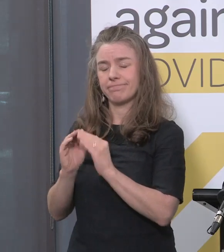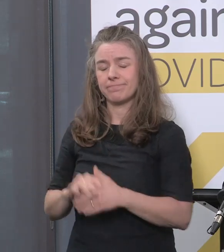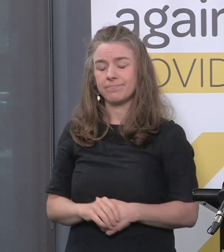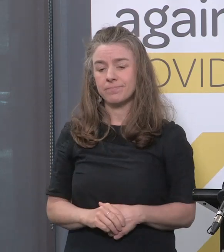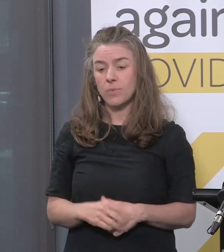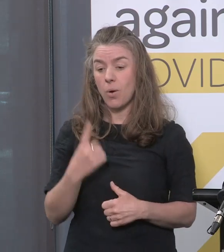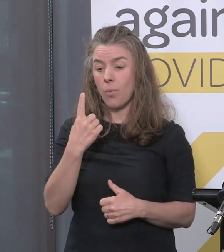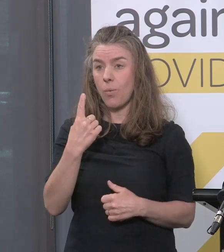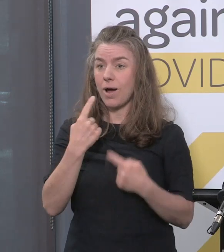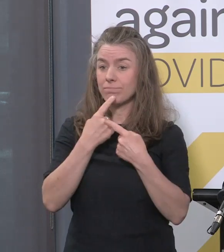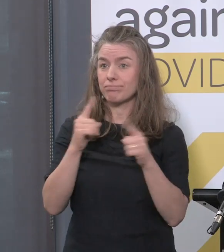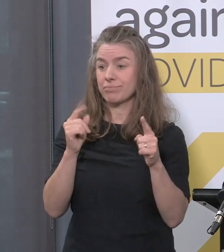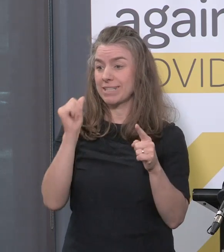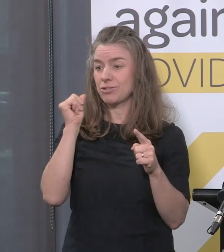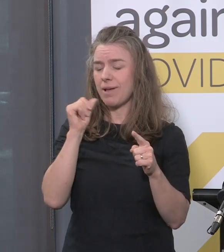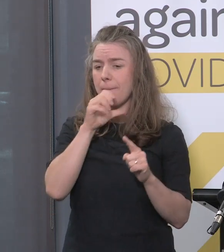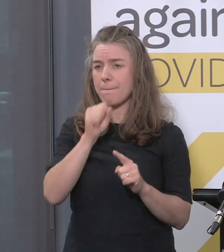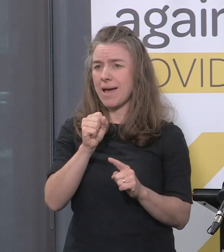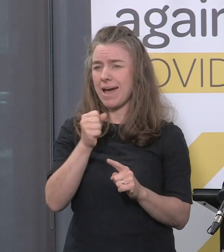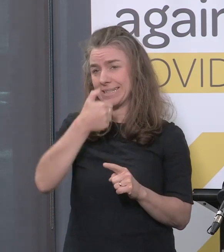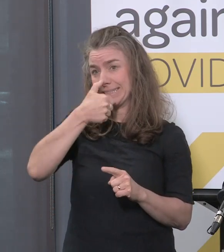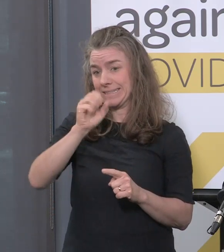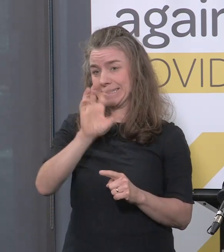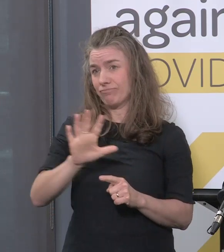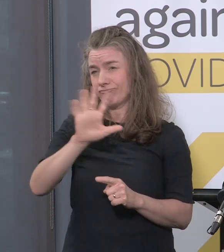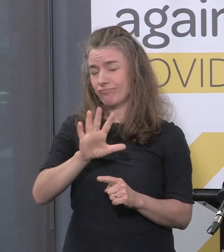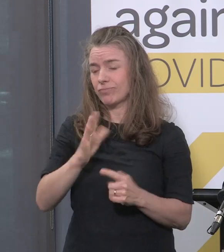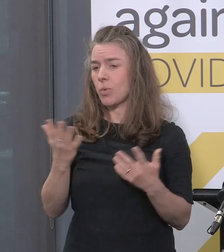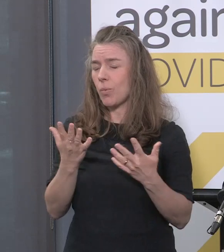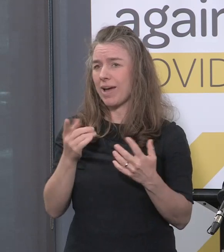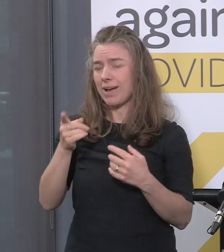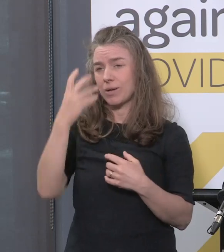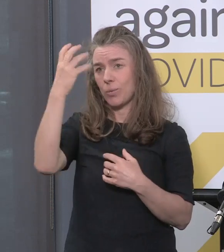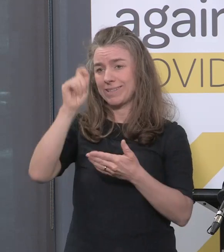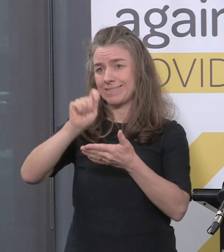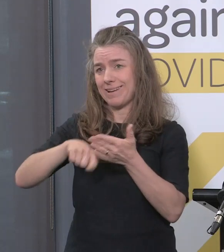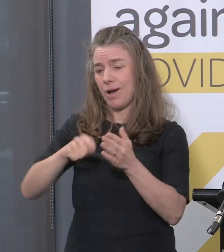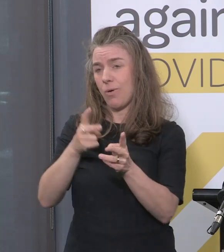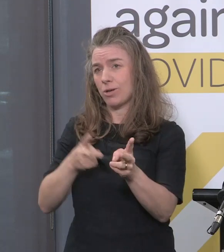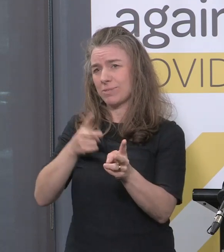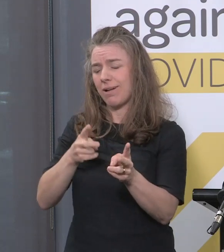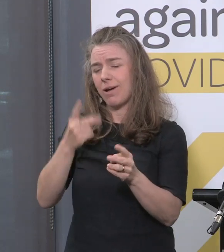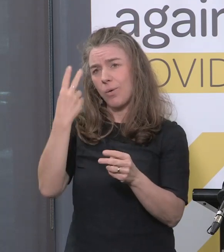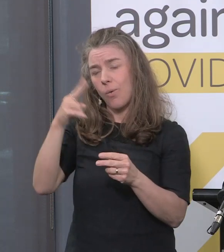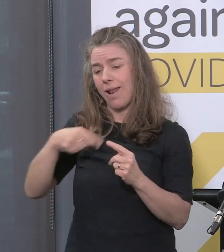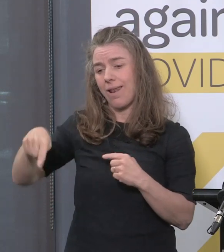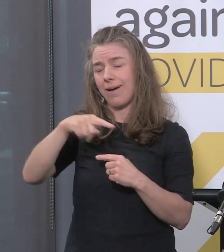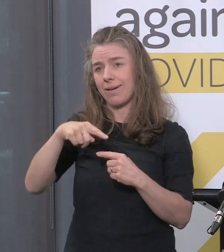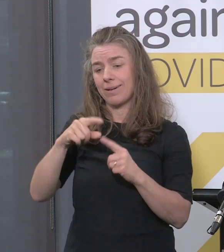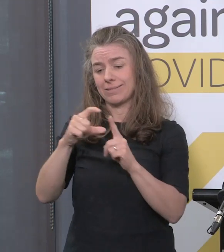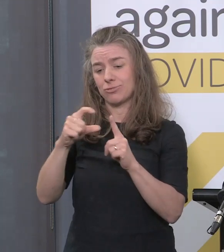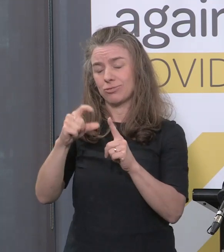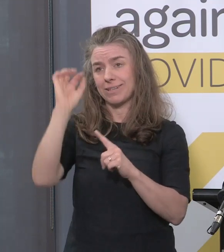cases announced yesterday, a man in his 60s, is currently in Lakes District Hospital in Queenstown, and his condition is